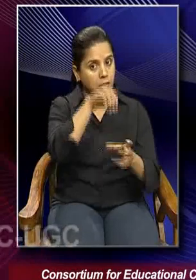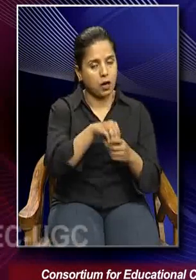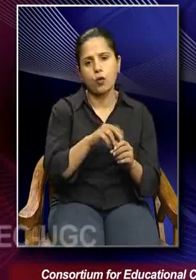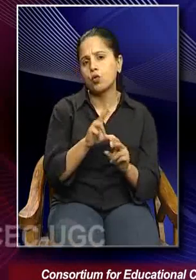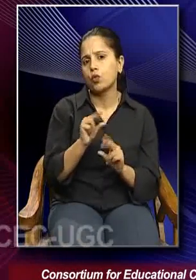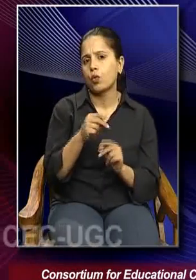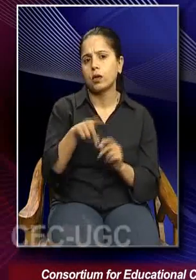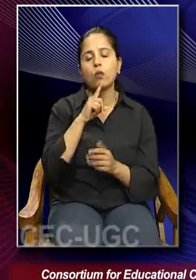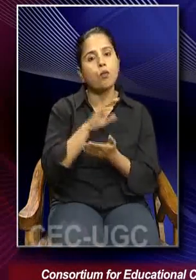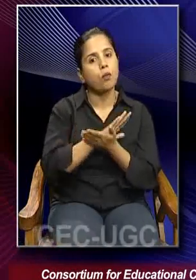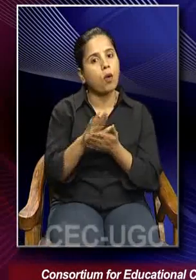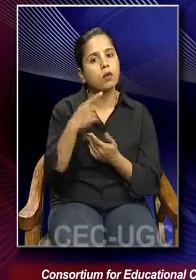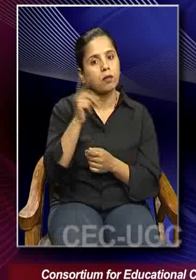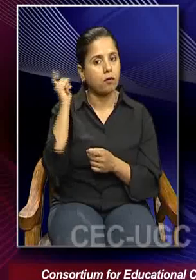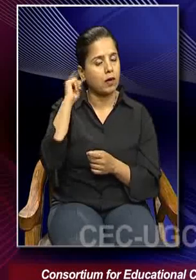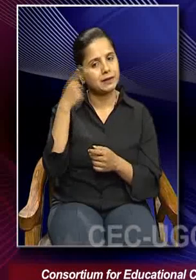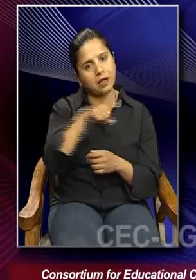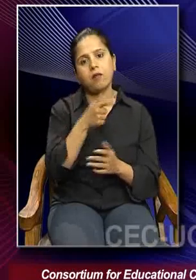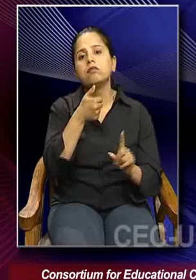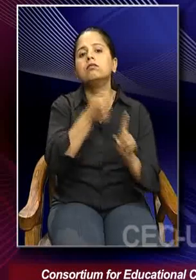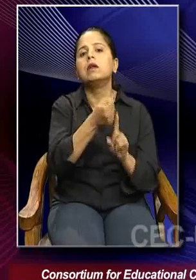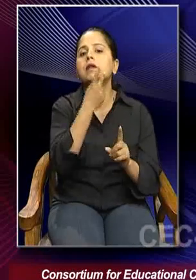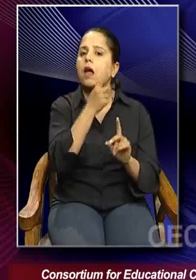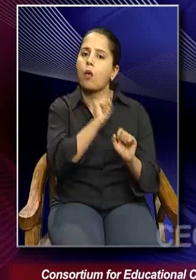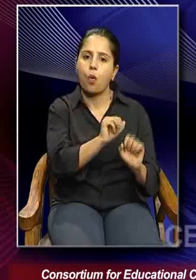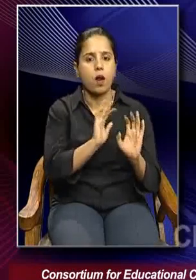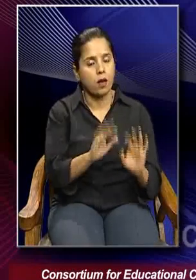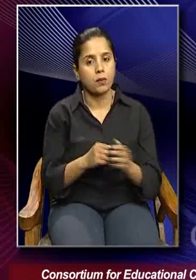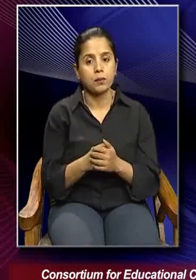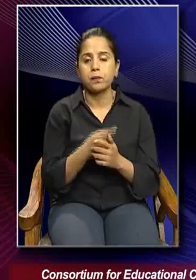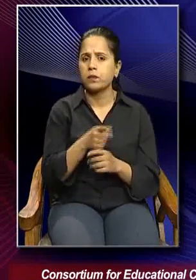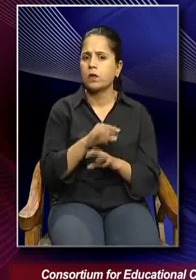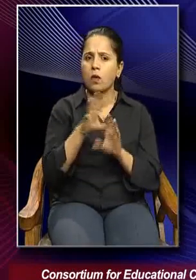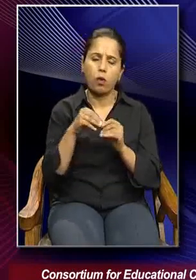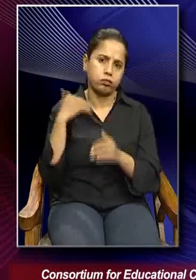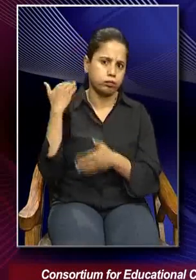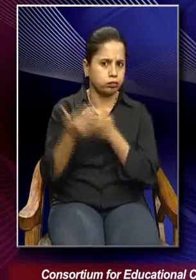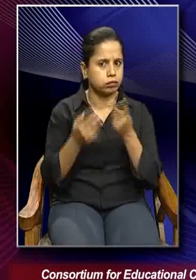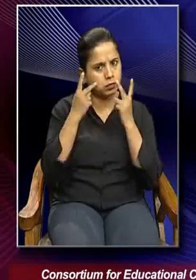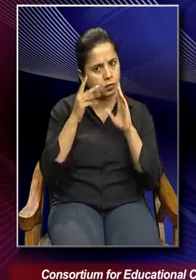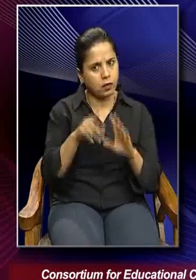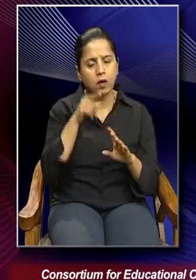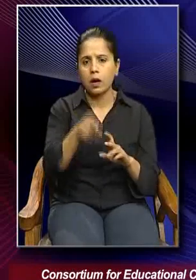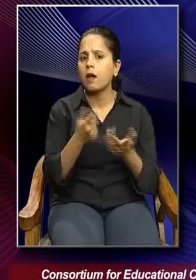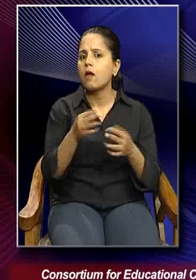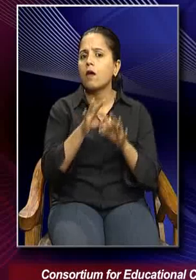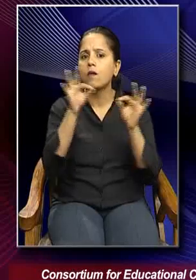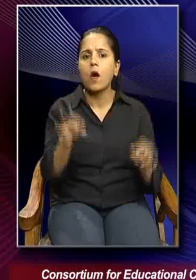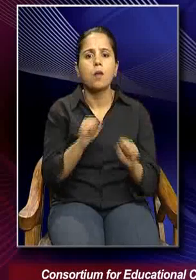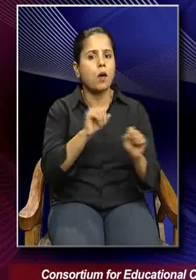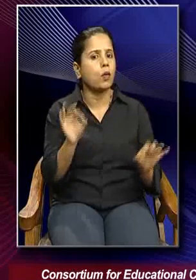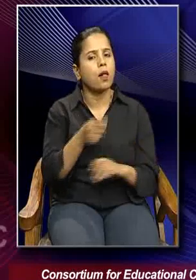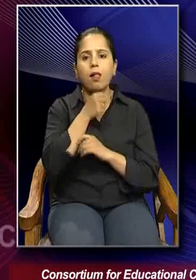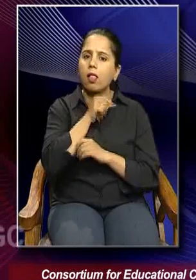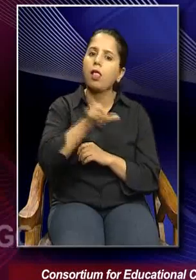pure consciousness in itself. So it is all-pervading, it is formless, and it is